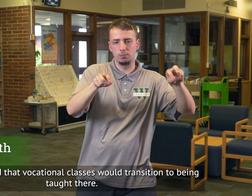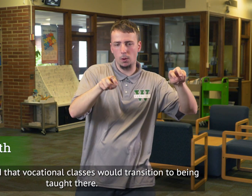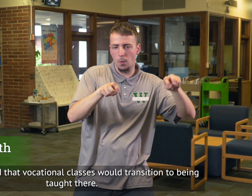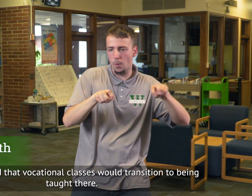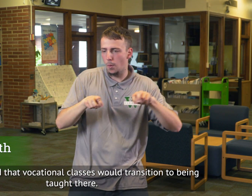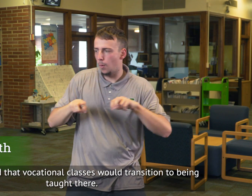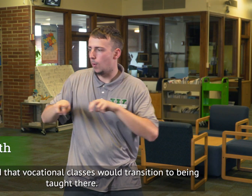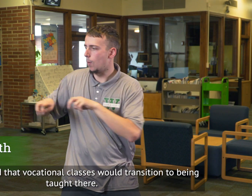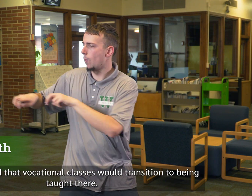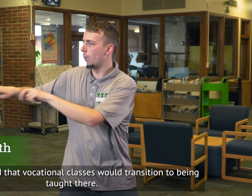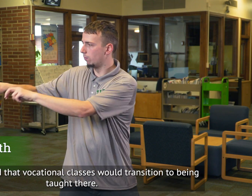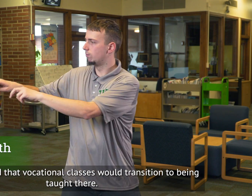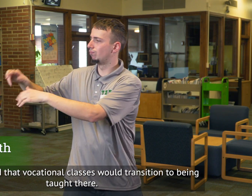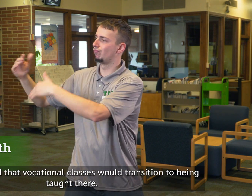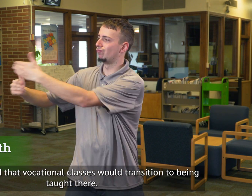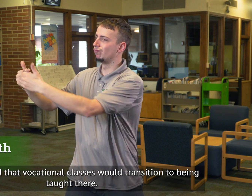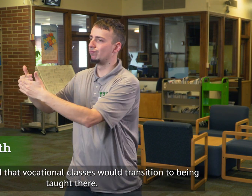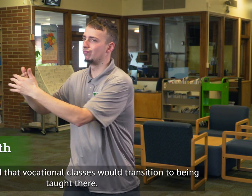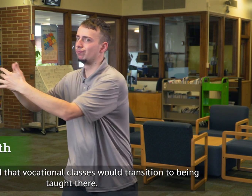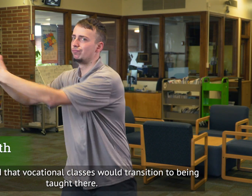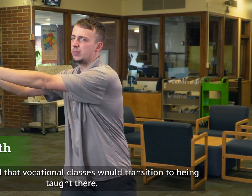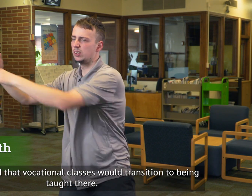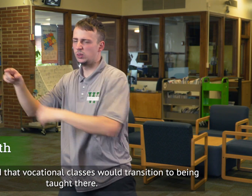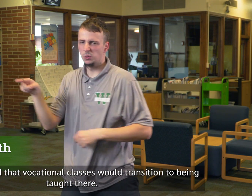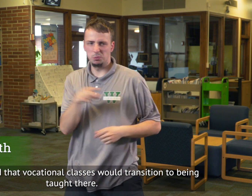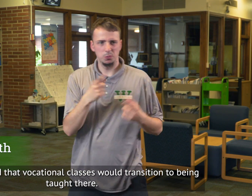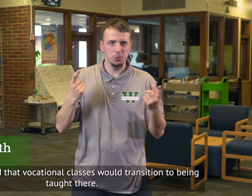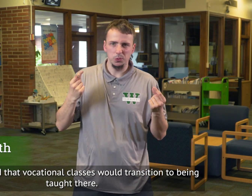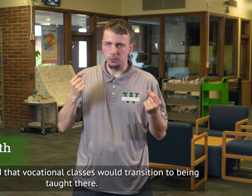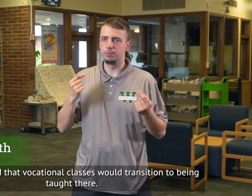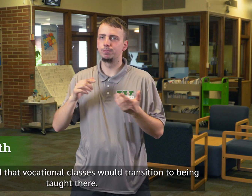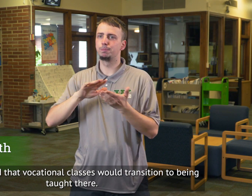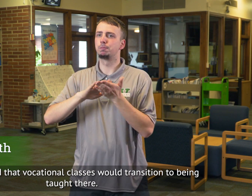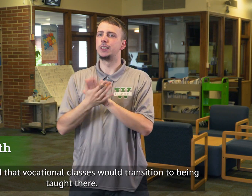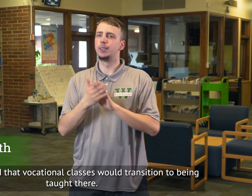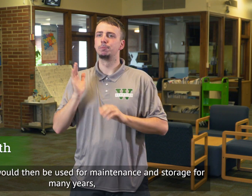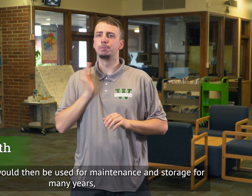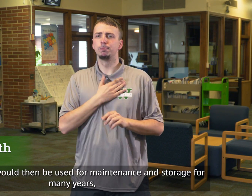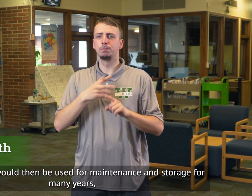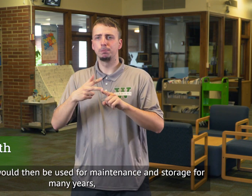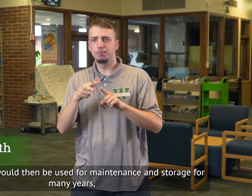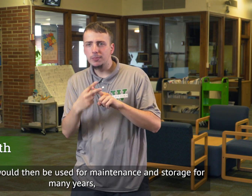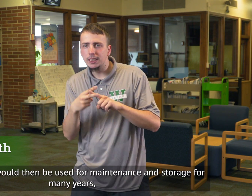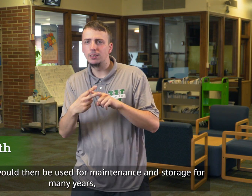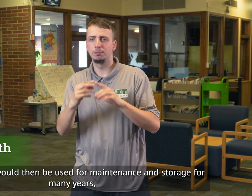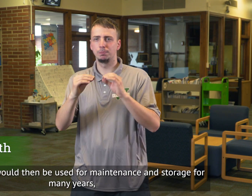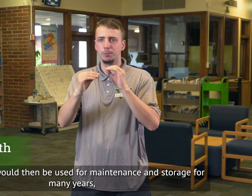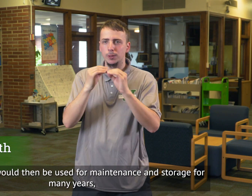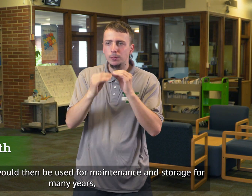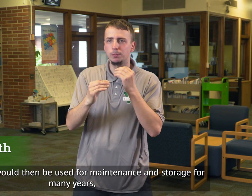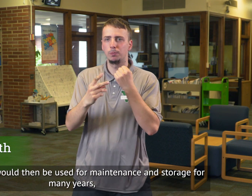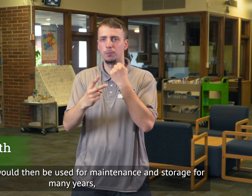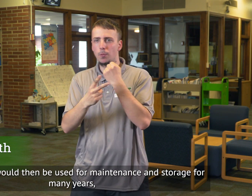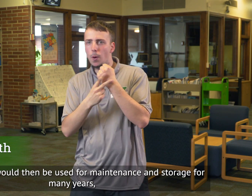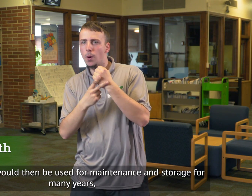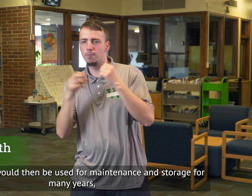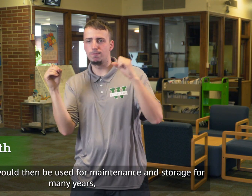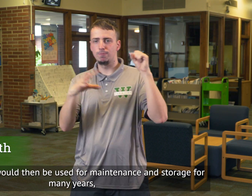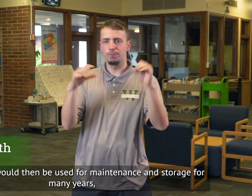decided that vocational classes would transition to being taught there. The Red Barn would then be used for maintenance